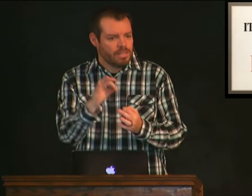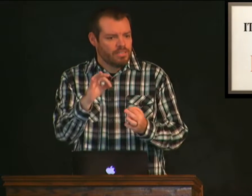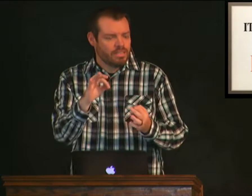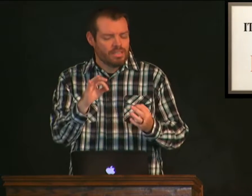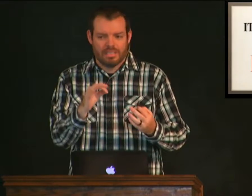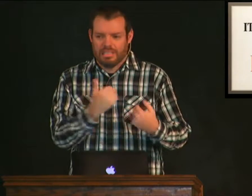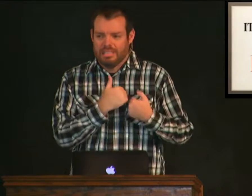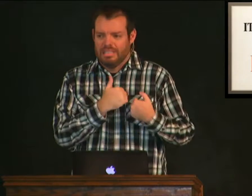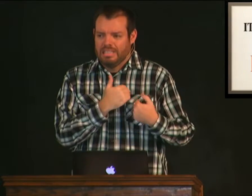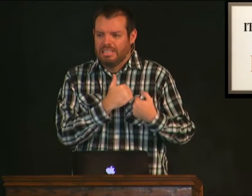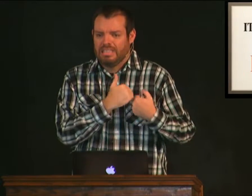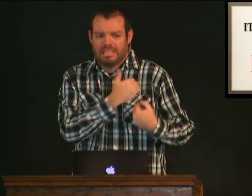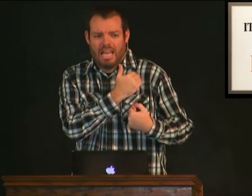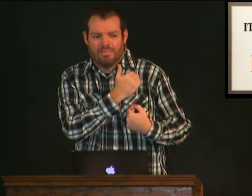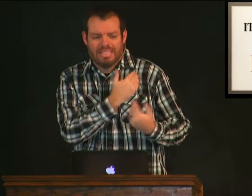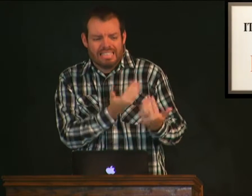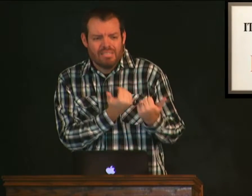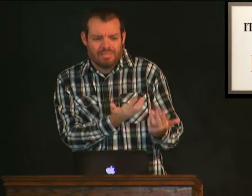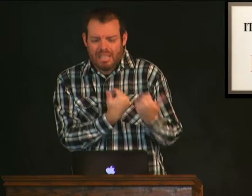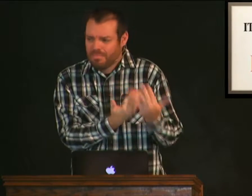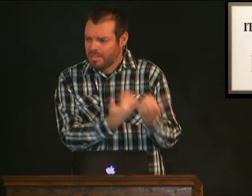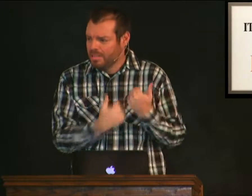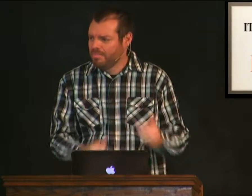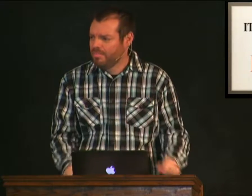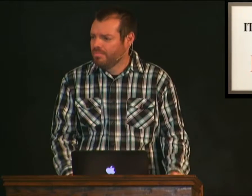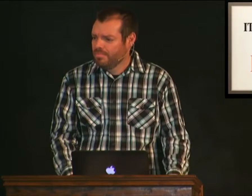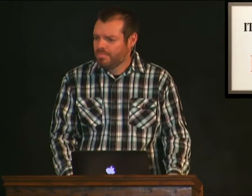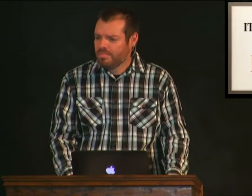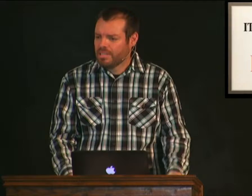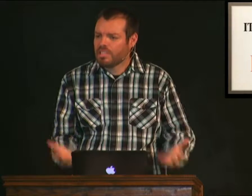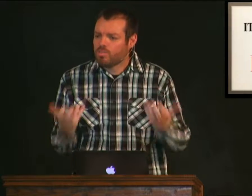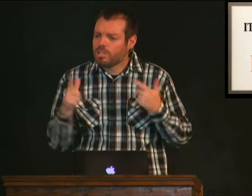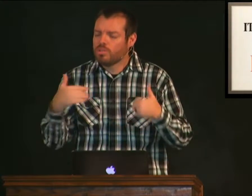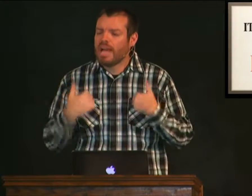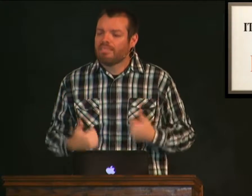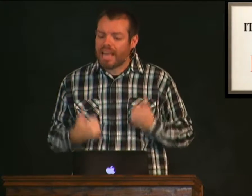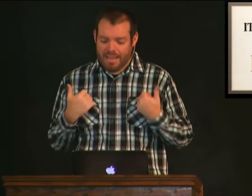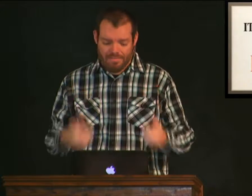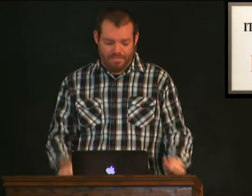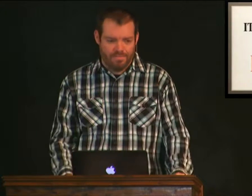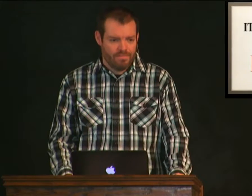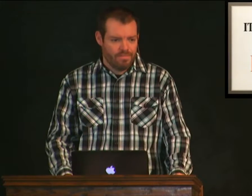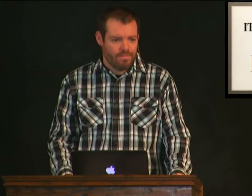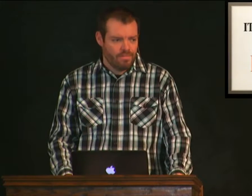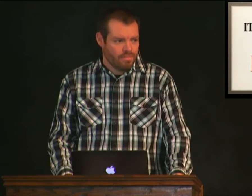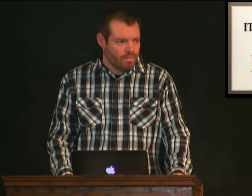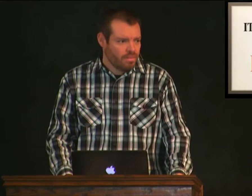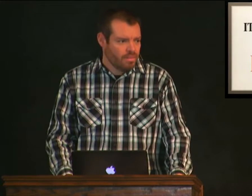The Spirit taps us, come, come, come. Because it wants you to have life.